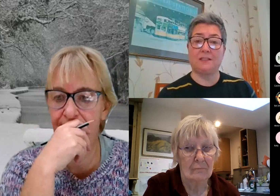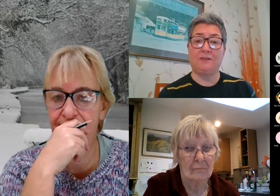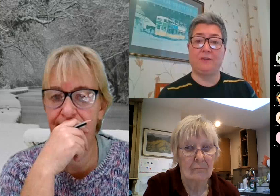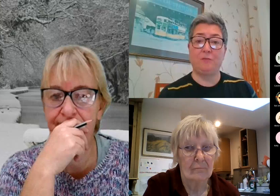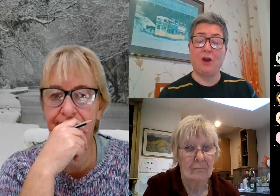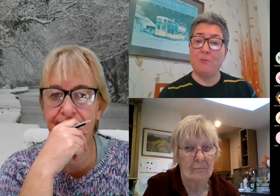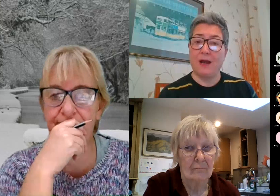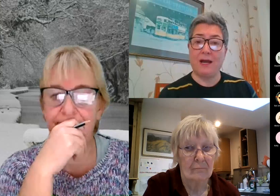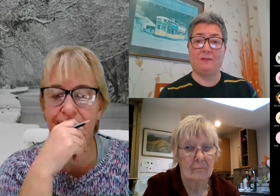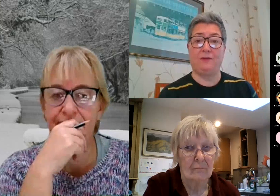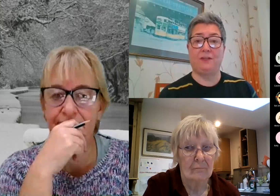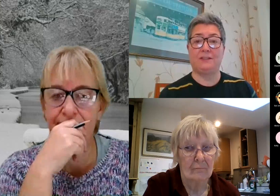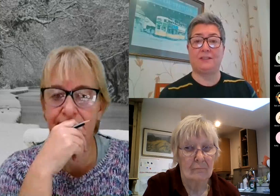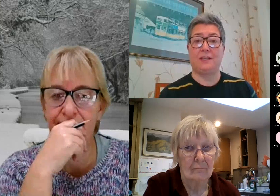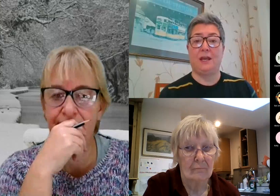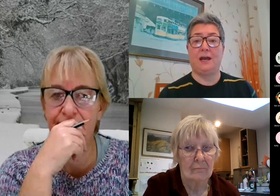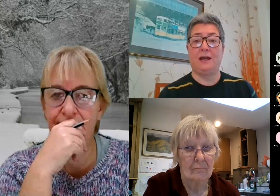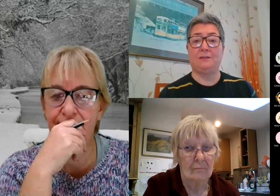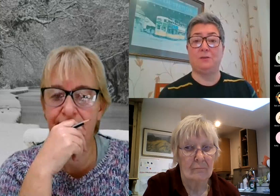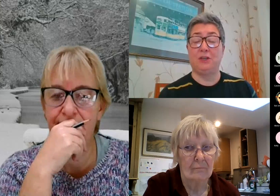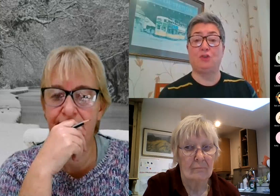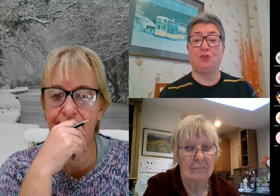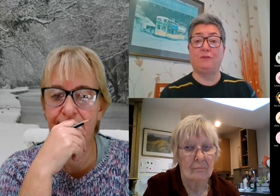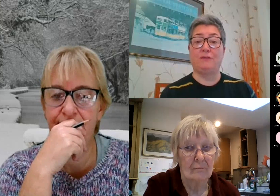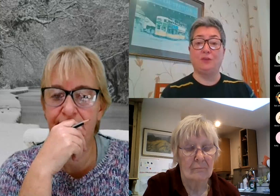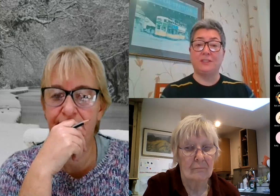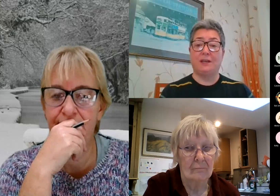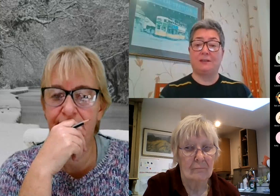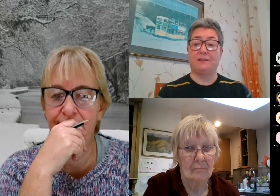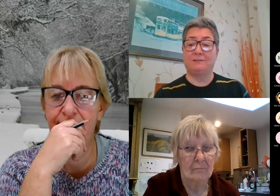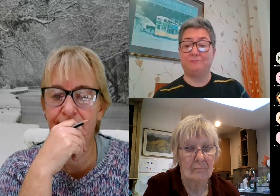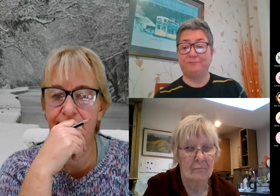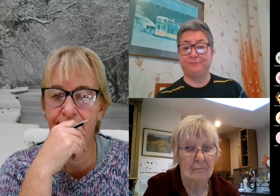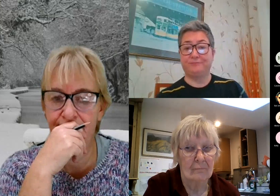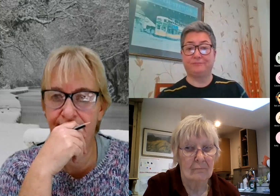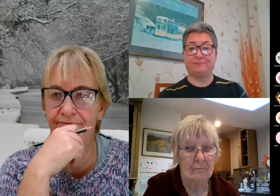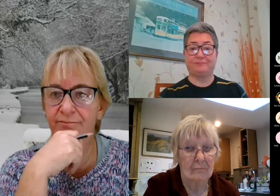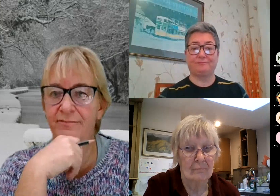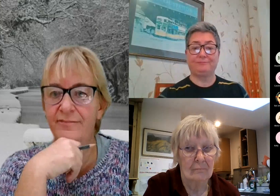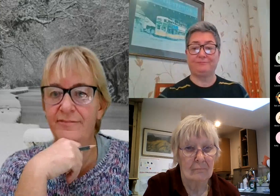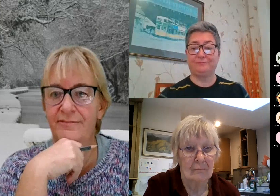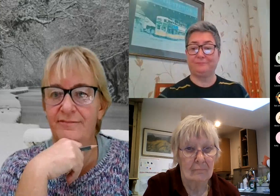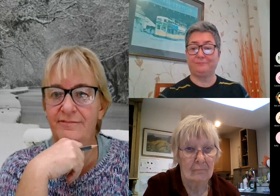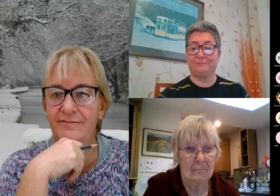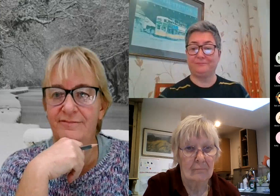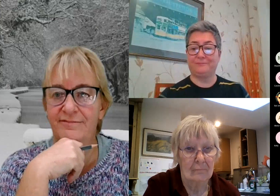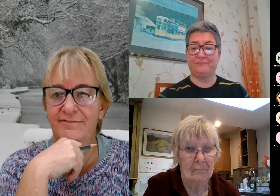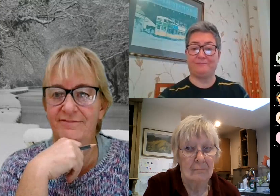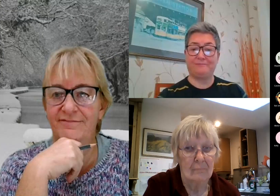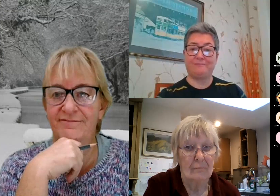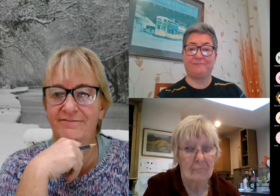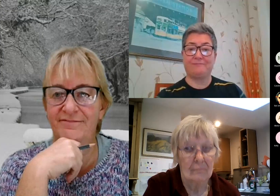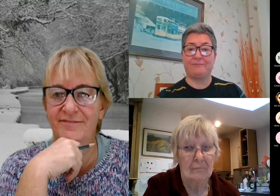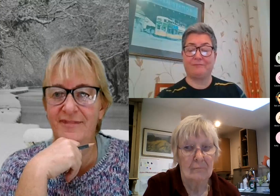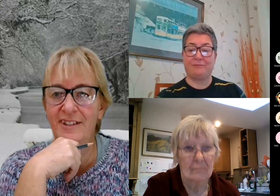unions, become active, become advocates, and make sure your voice is heard.